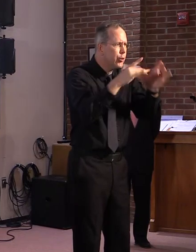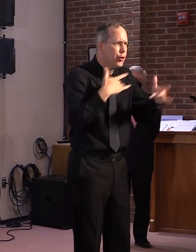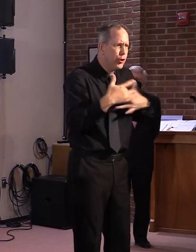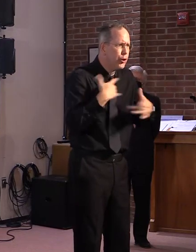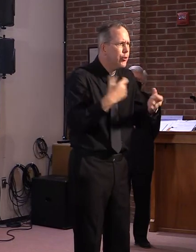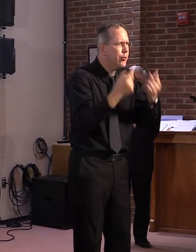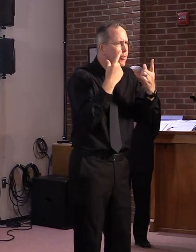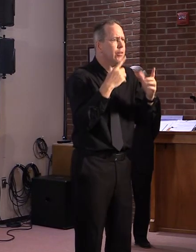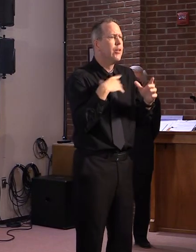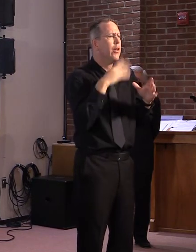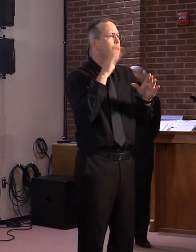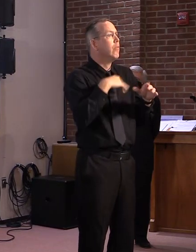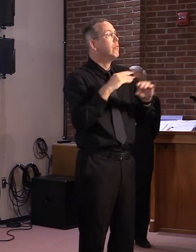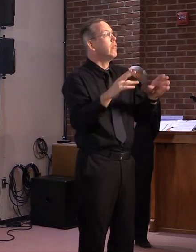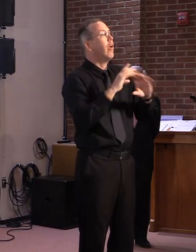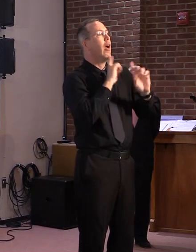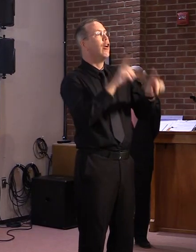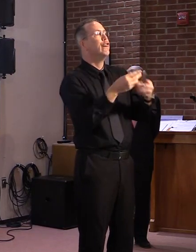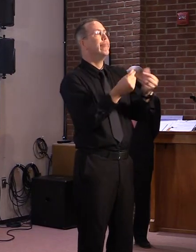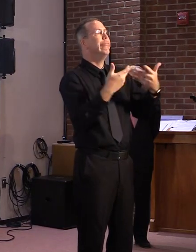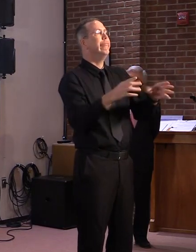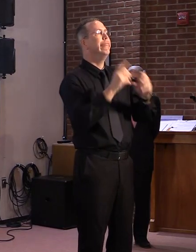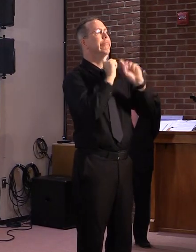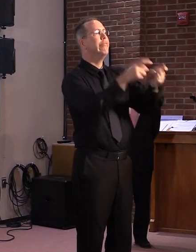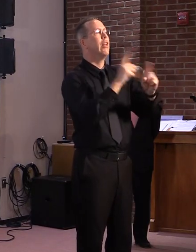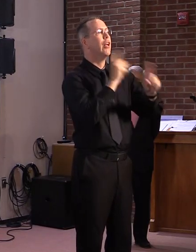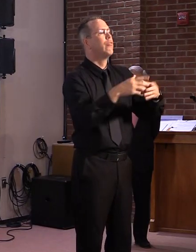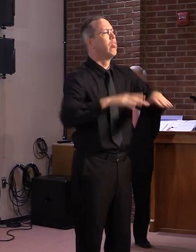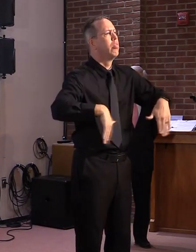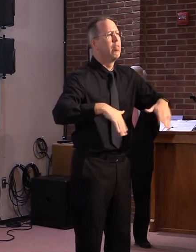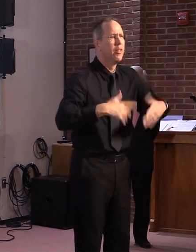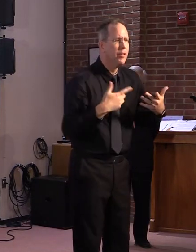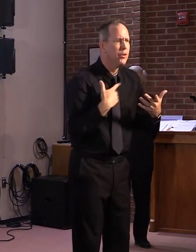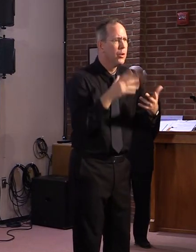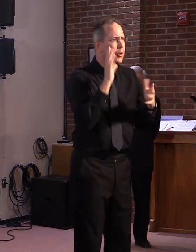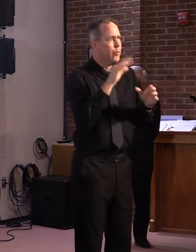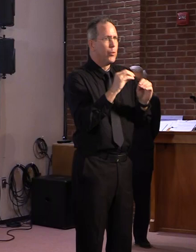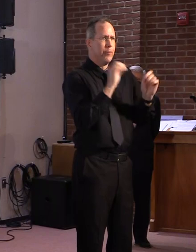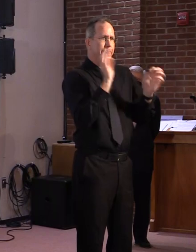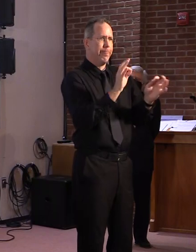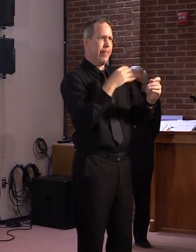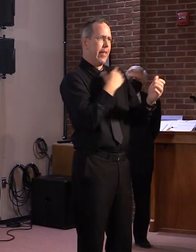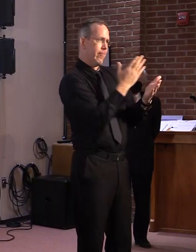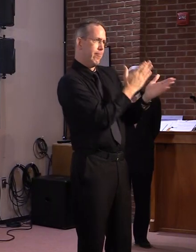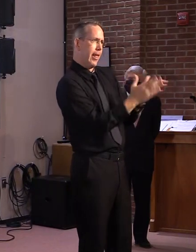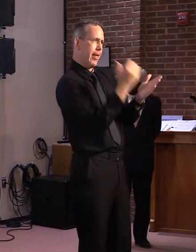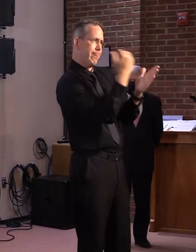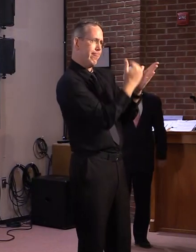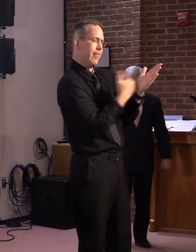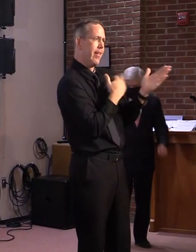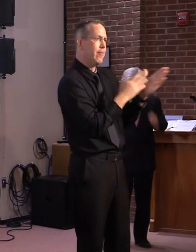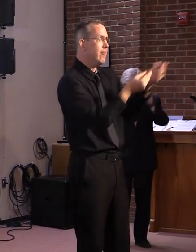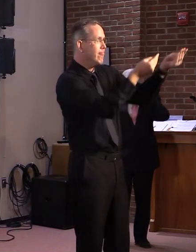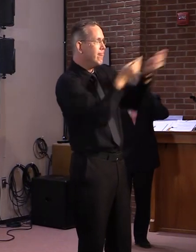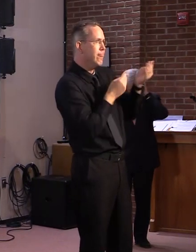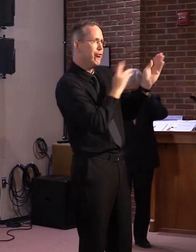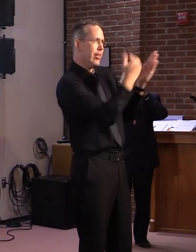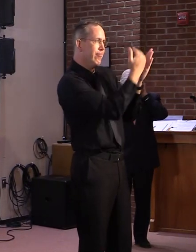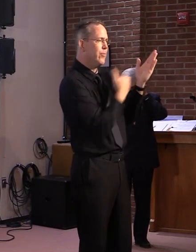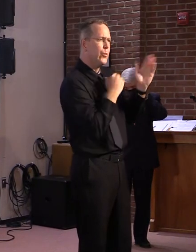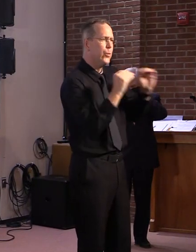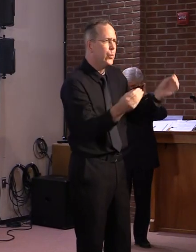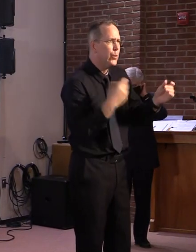simple solutions, and there's certainly no roadmap. So we'll continue to move forward under the guidance of the health